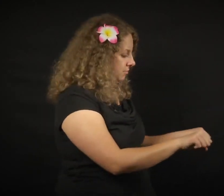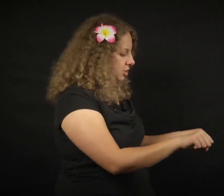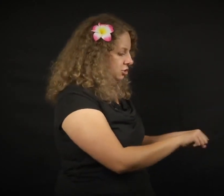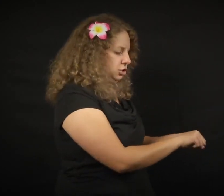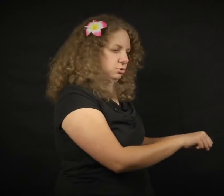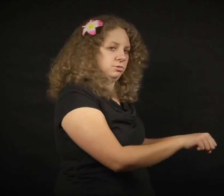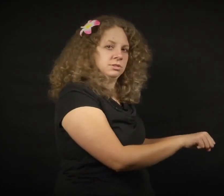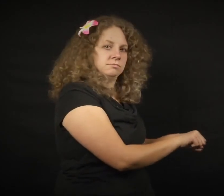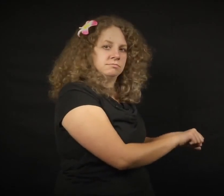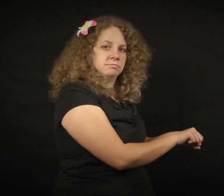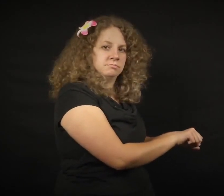shoes.